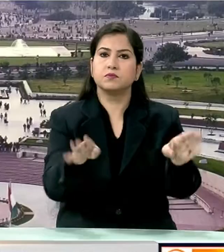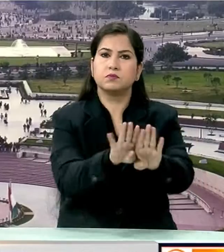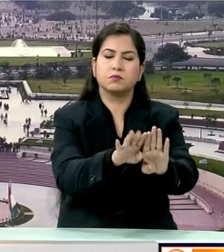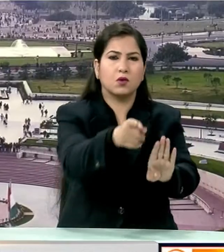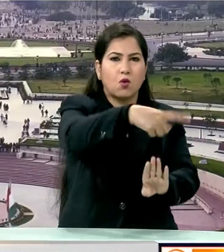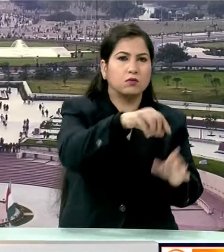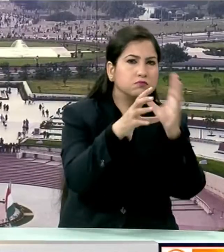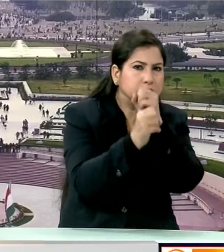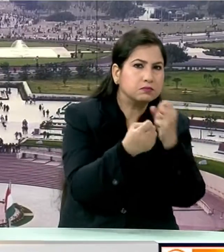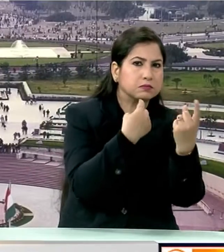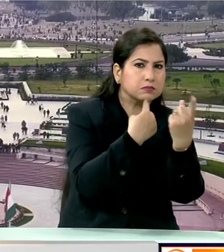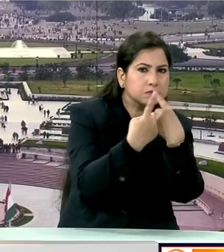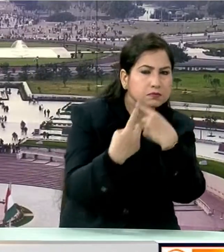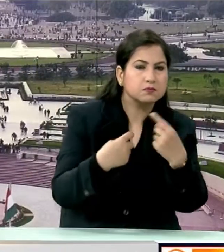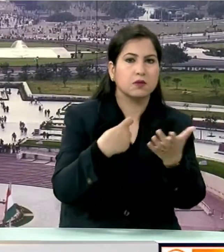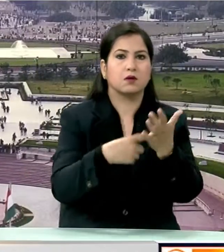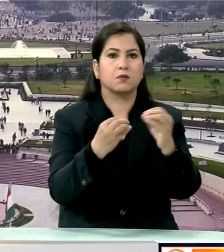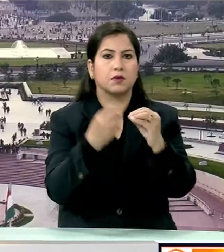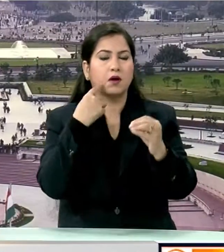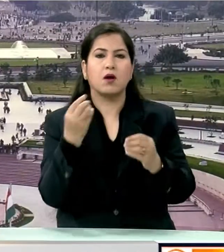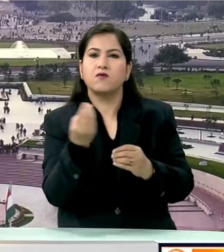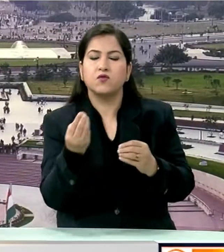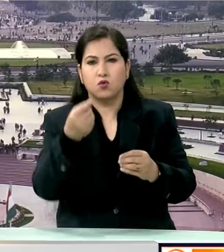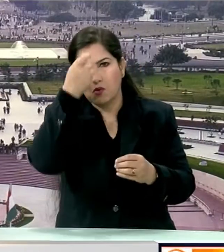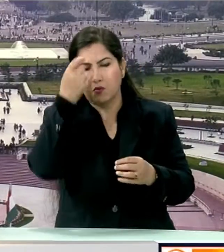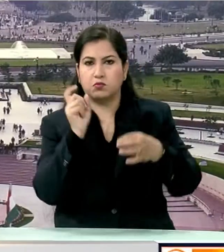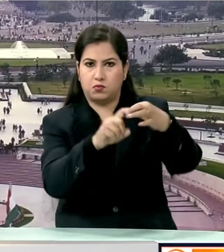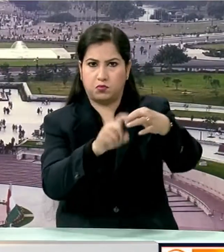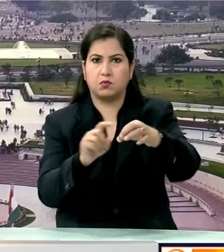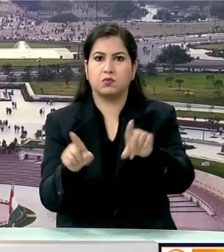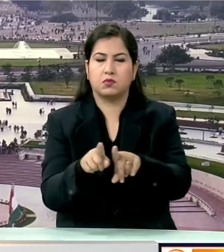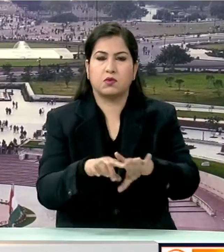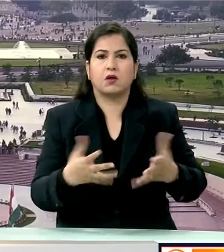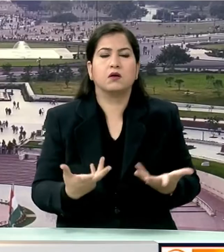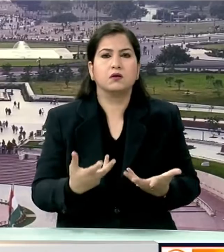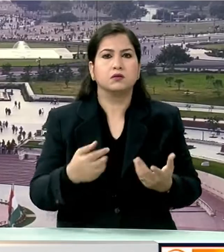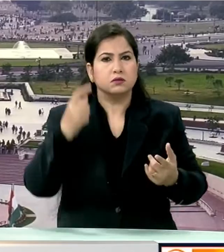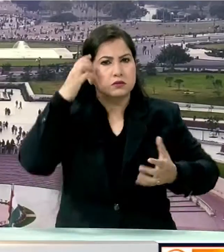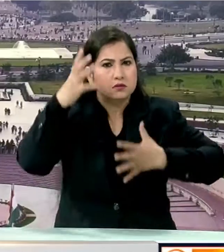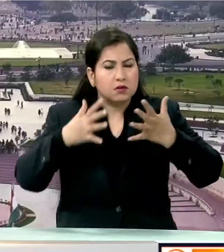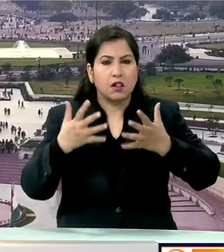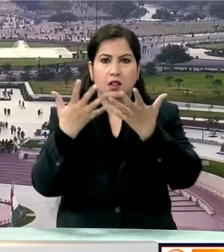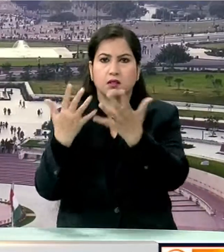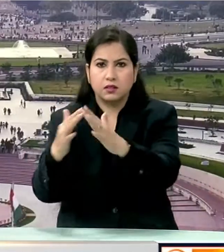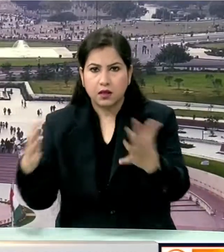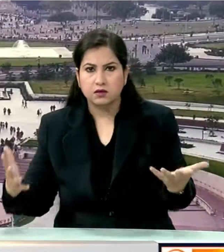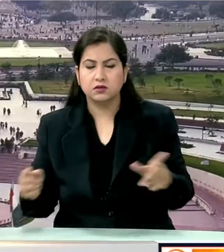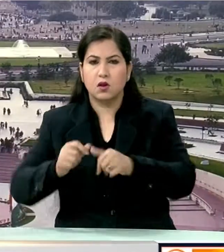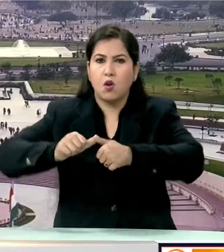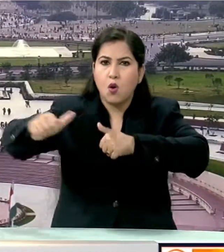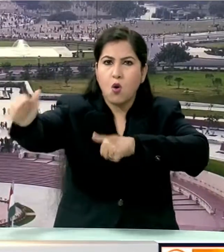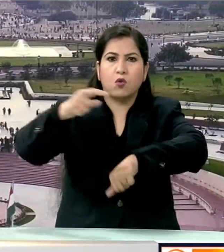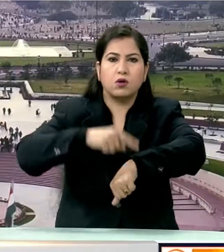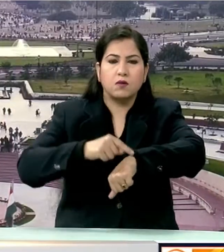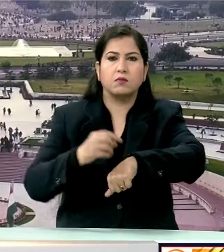meeting with the bankers, the RBI also discussed a few other issues such as the resolution of stressed assets and long-term